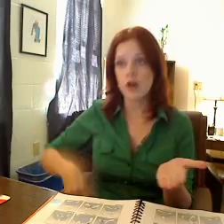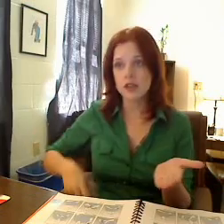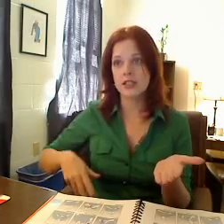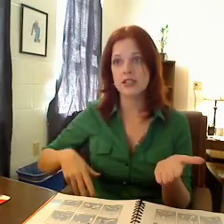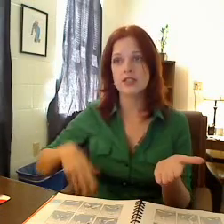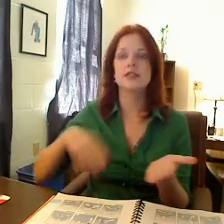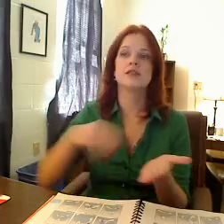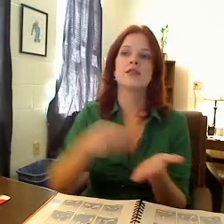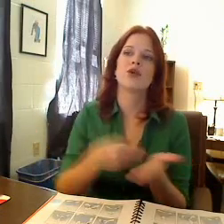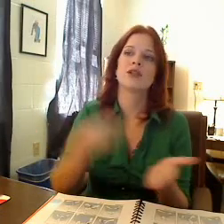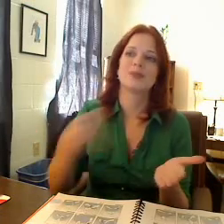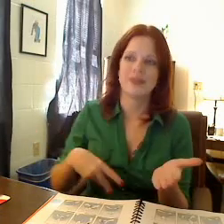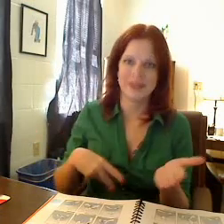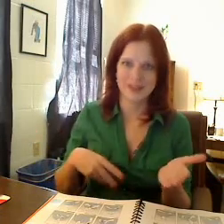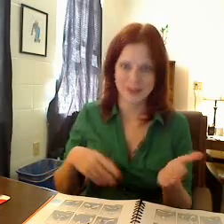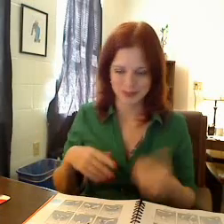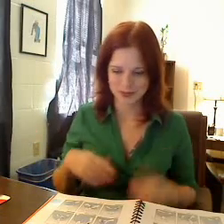toss it, the more expensive it is.